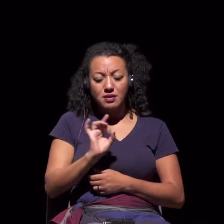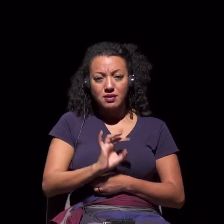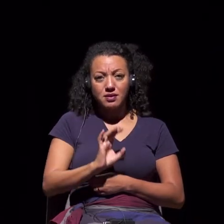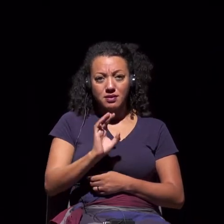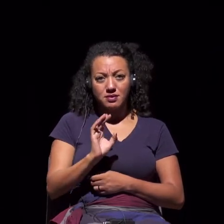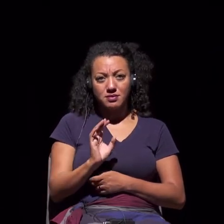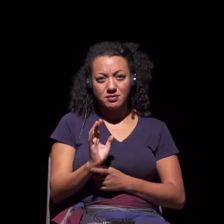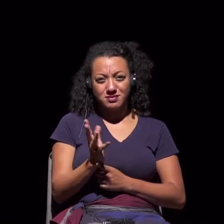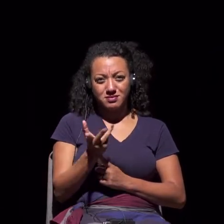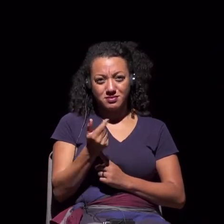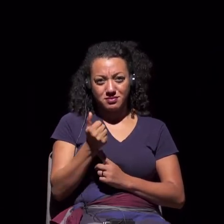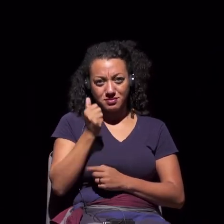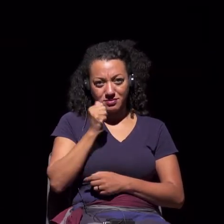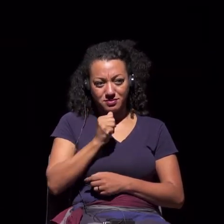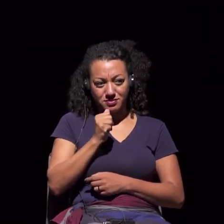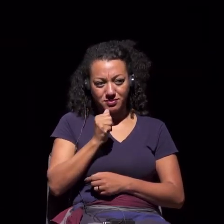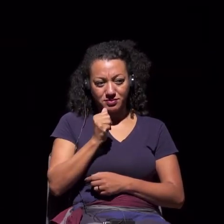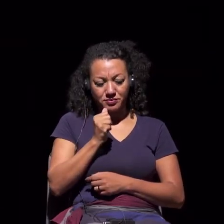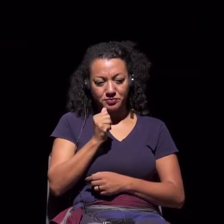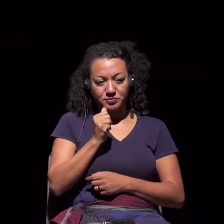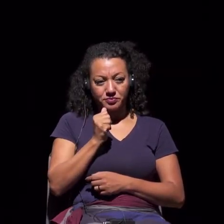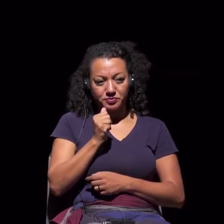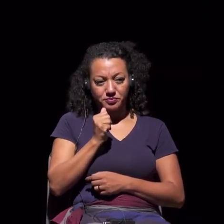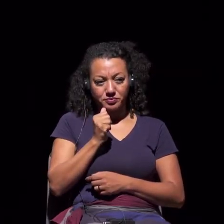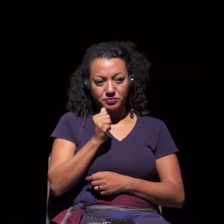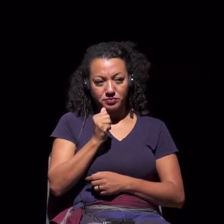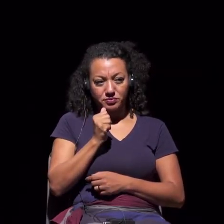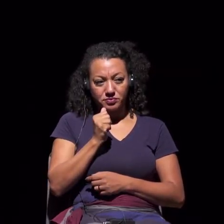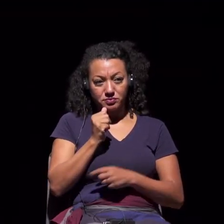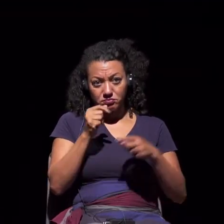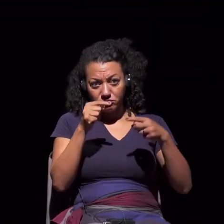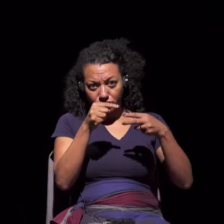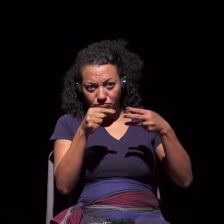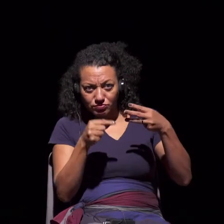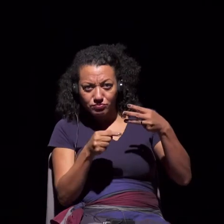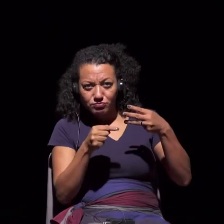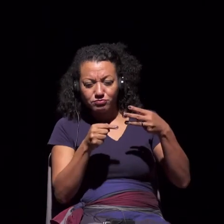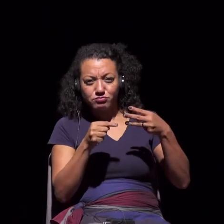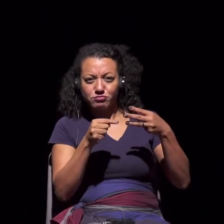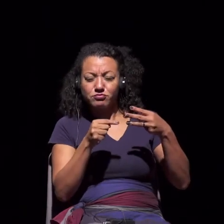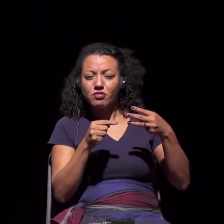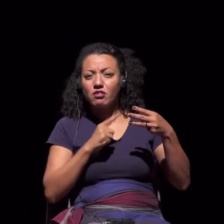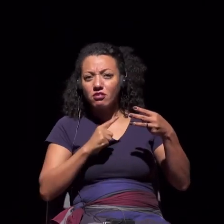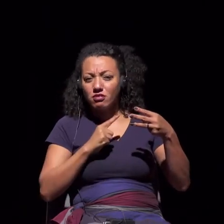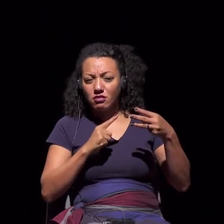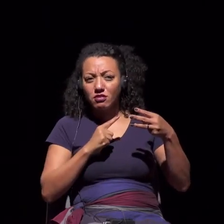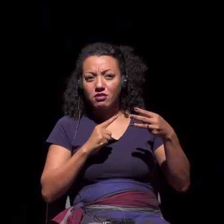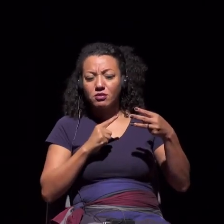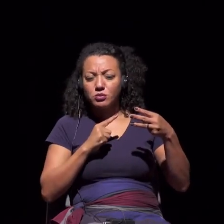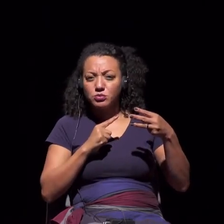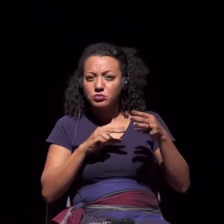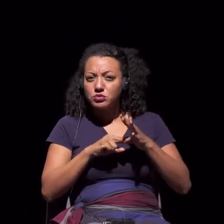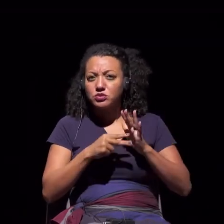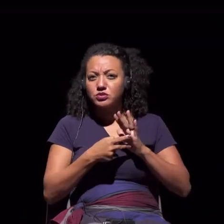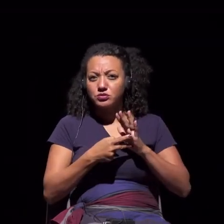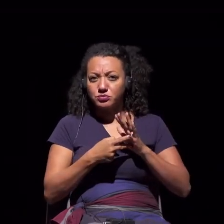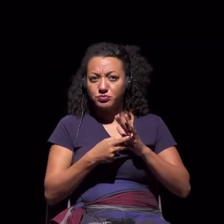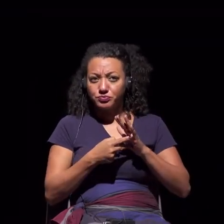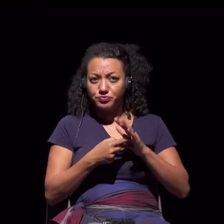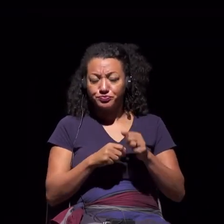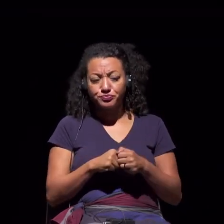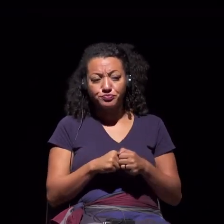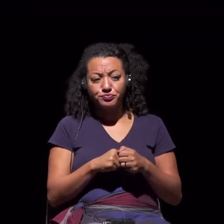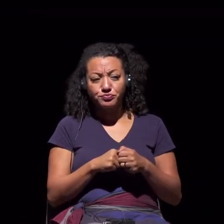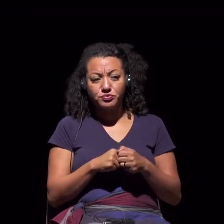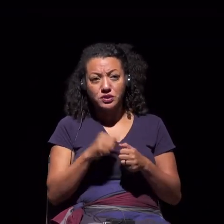there is a sense with each of these artists of a reclaiming of their own selfhood or